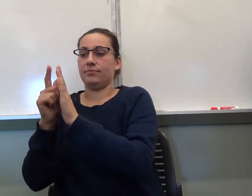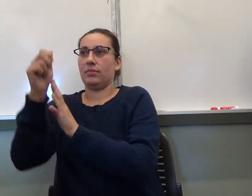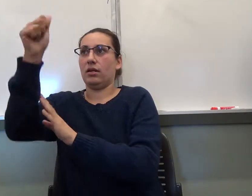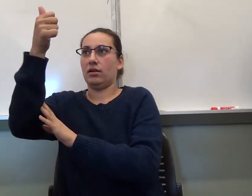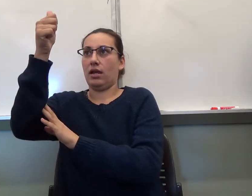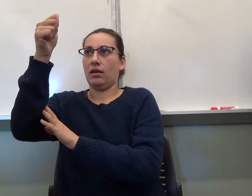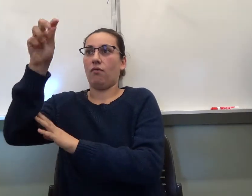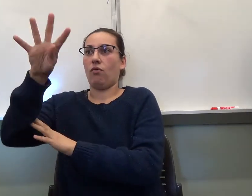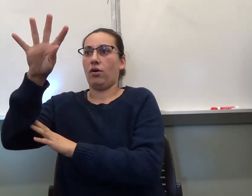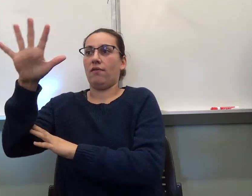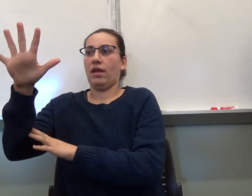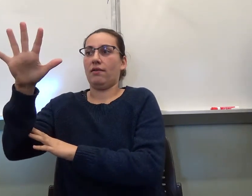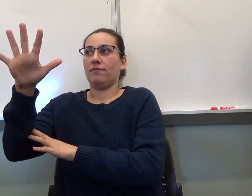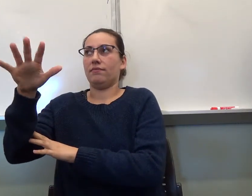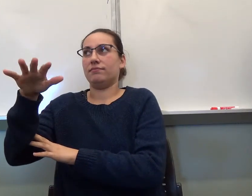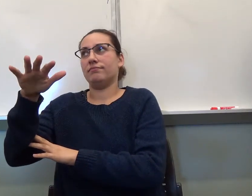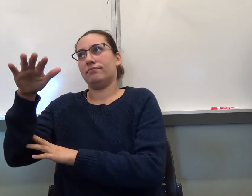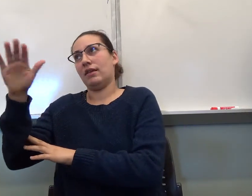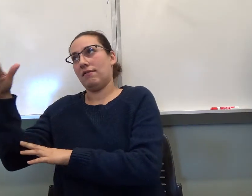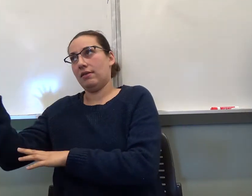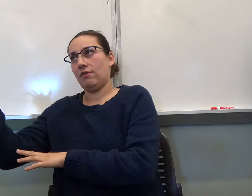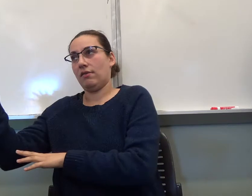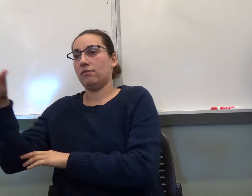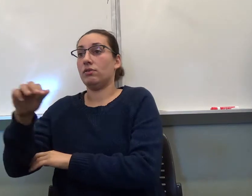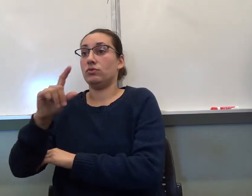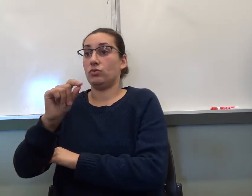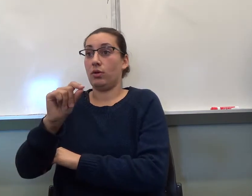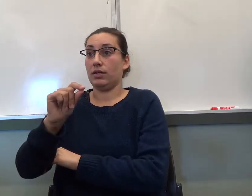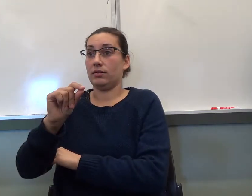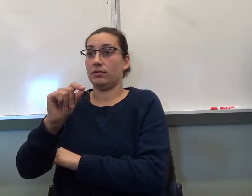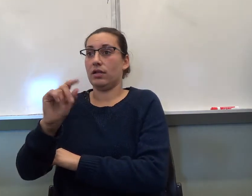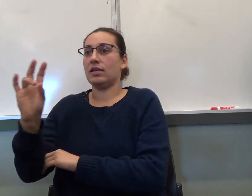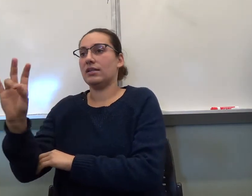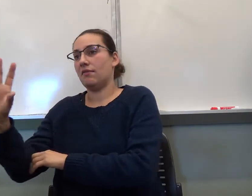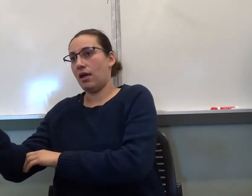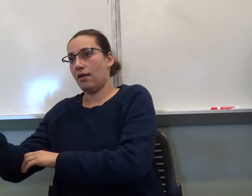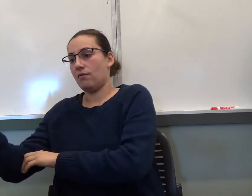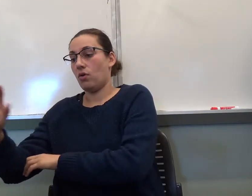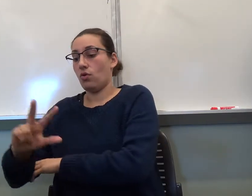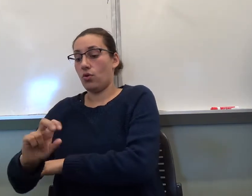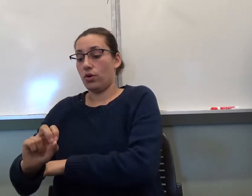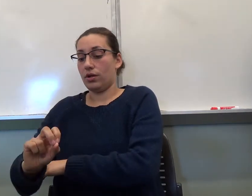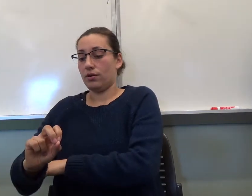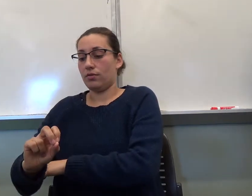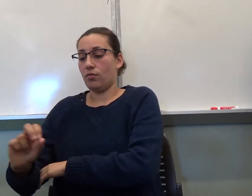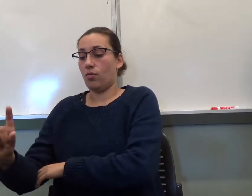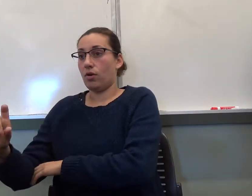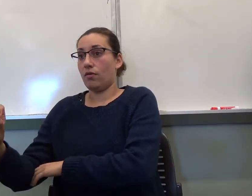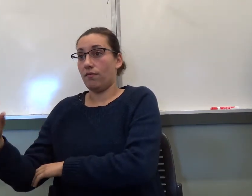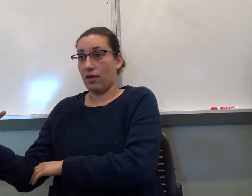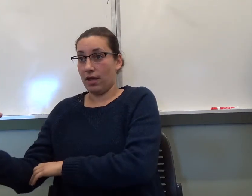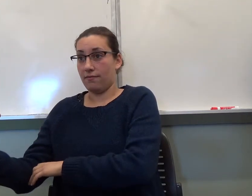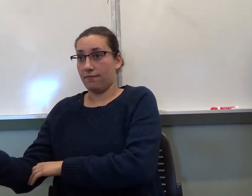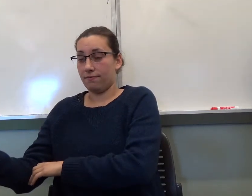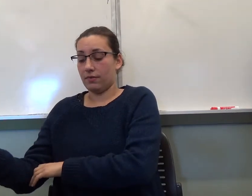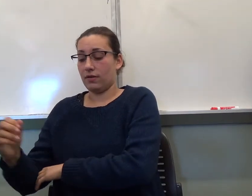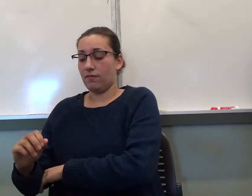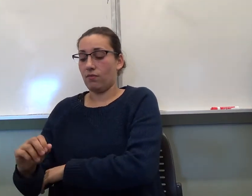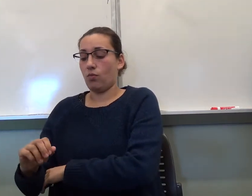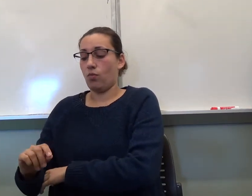we do 55, and 20, that's going to be 75, and 30, 105, and 50, 155